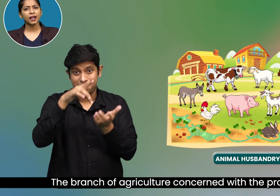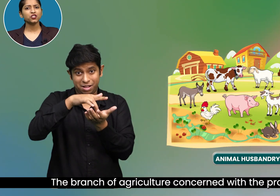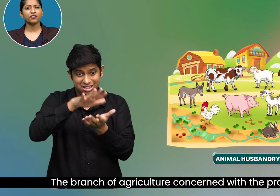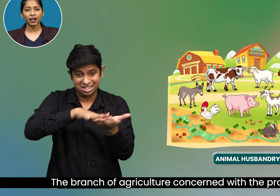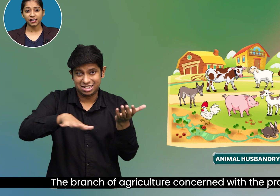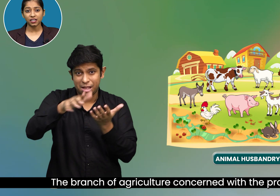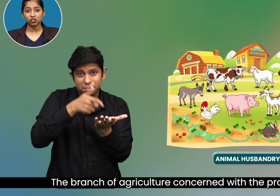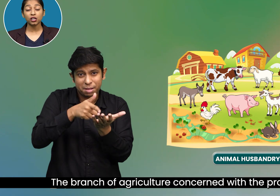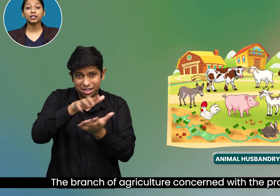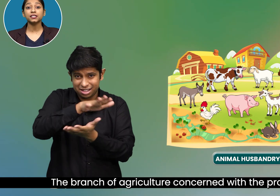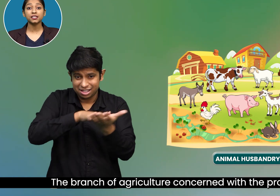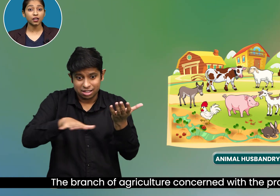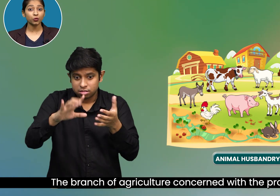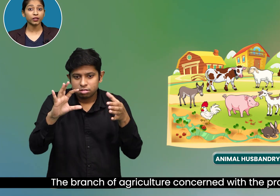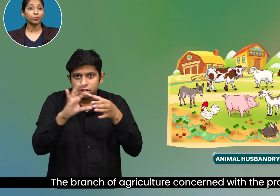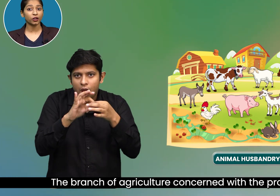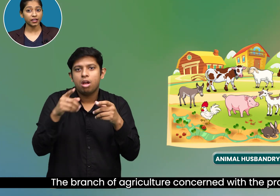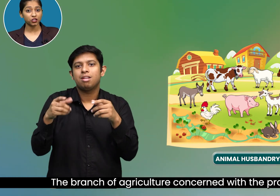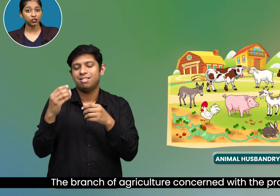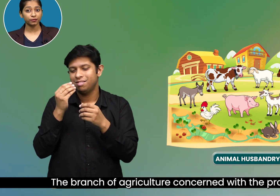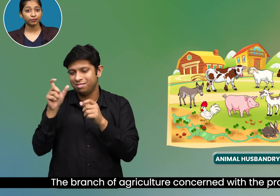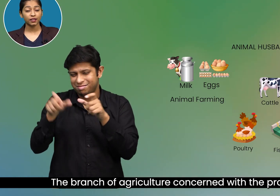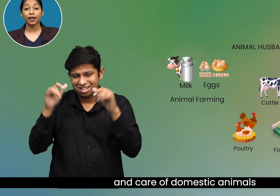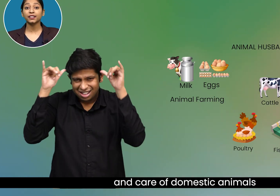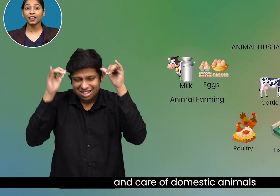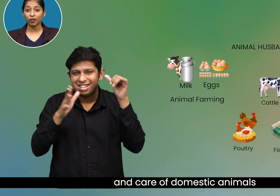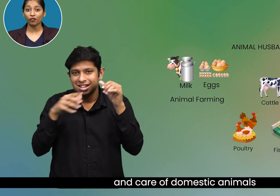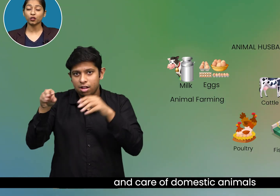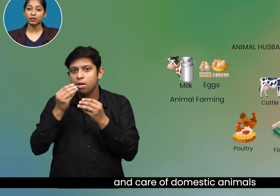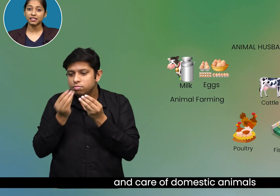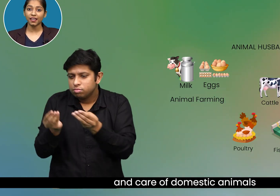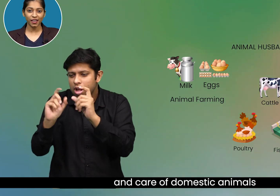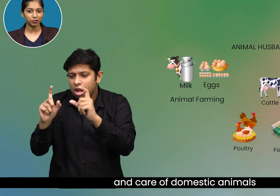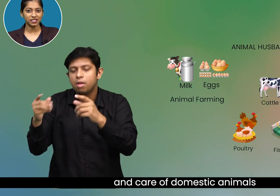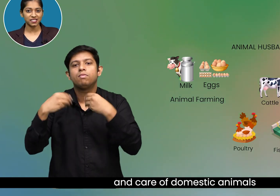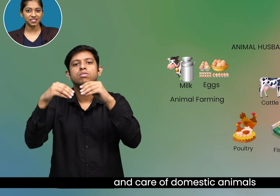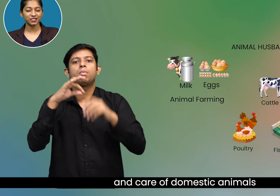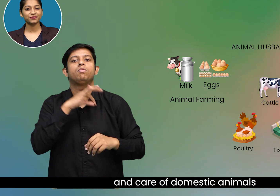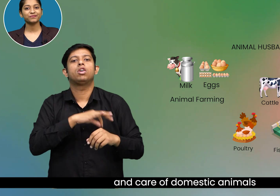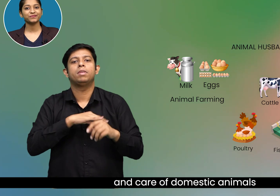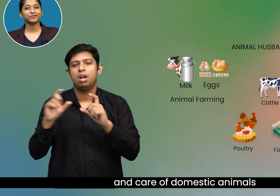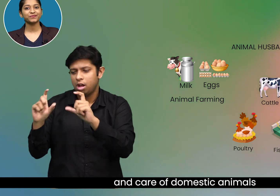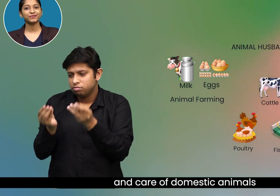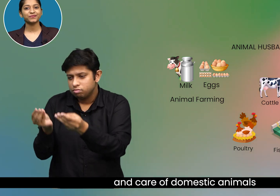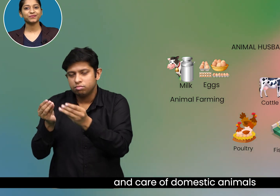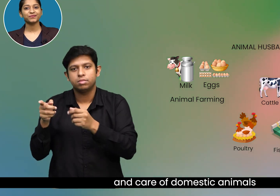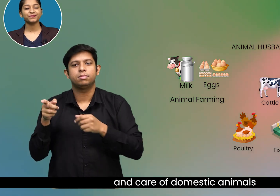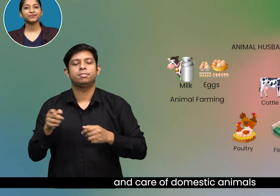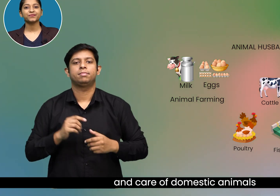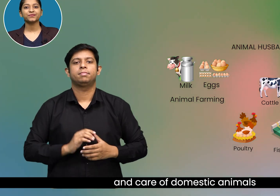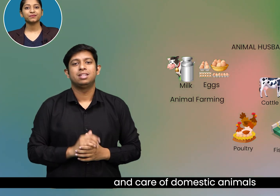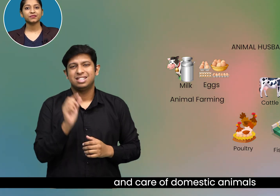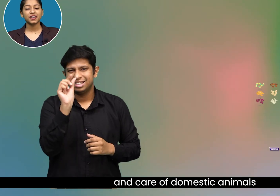the branch of agriculture concerned with the production and care of domestic animals.